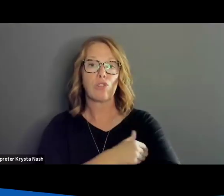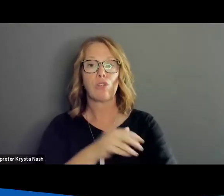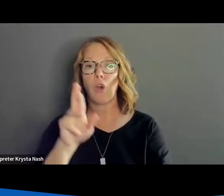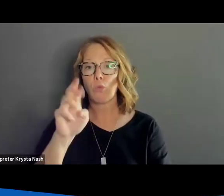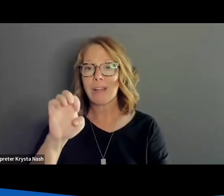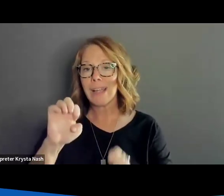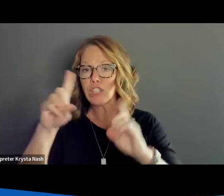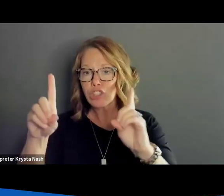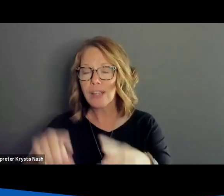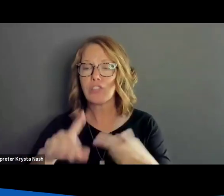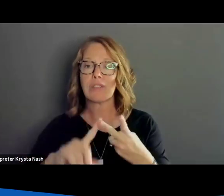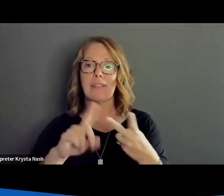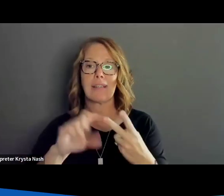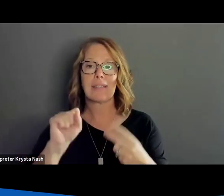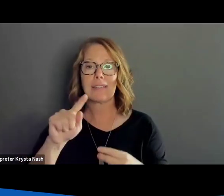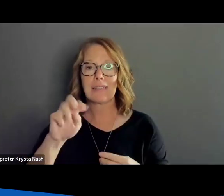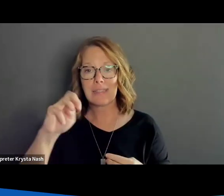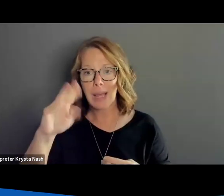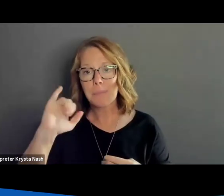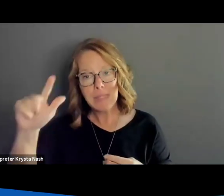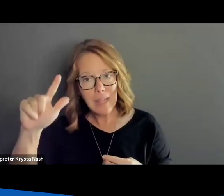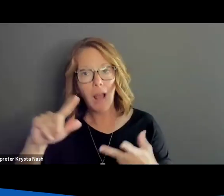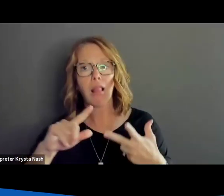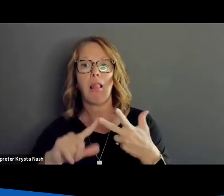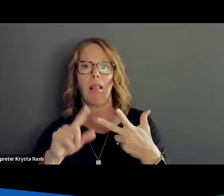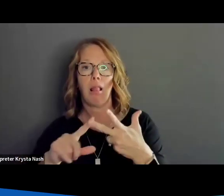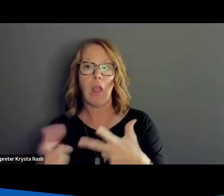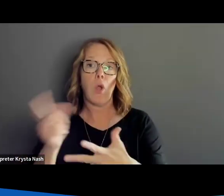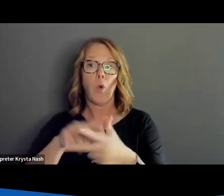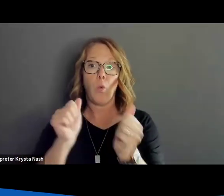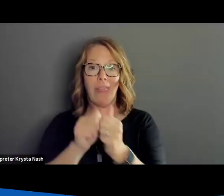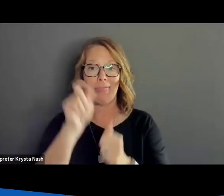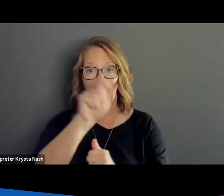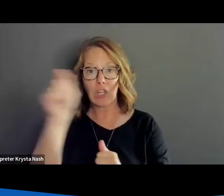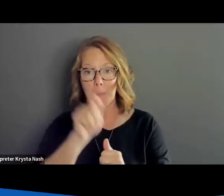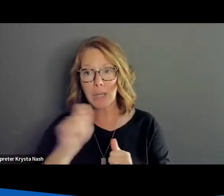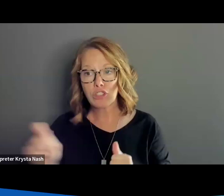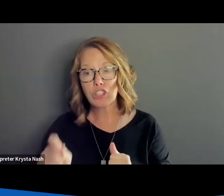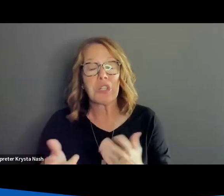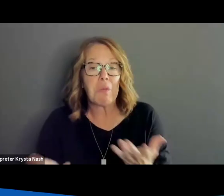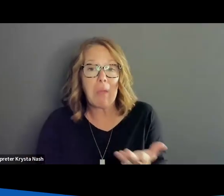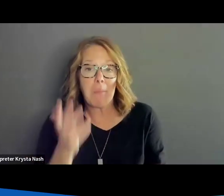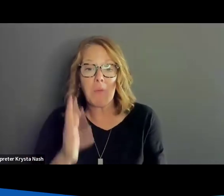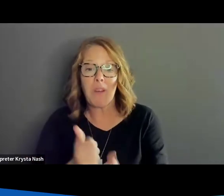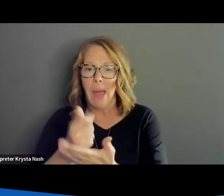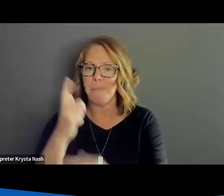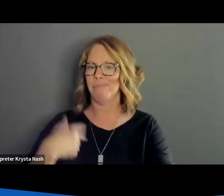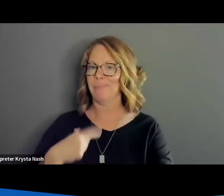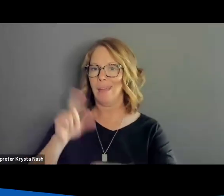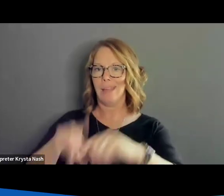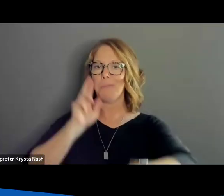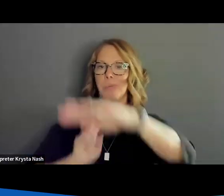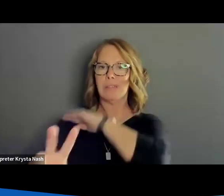some stem cell treatments, that this will help his condition. Well, I can't predict if it will help the